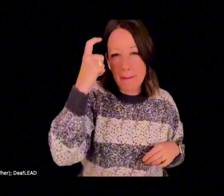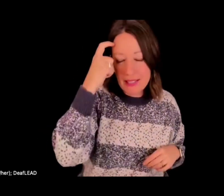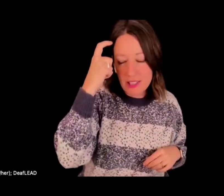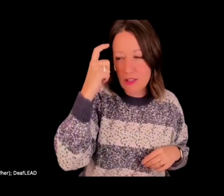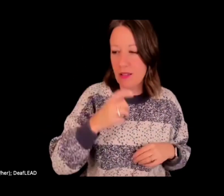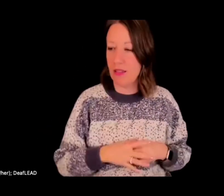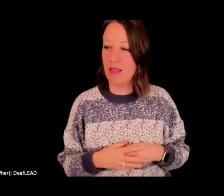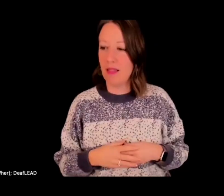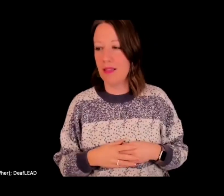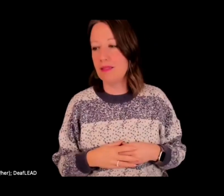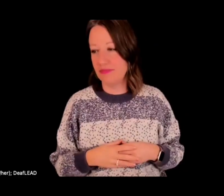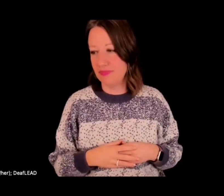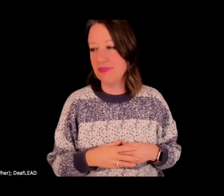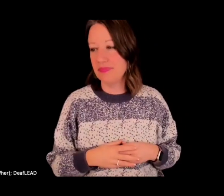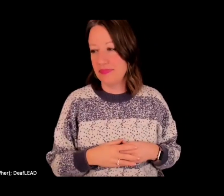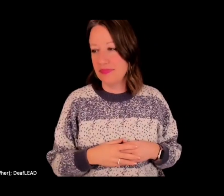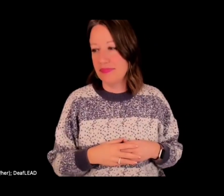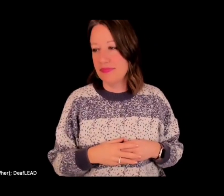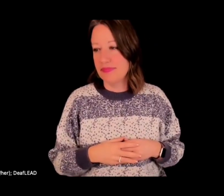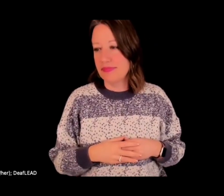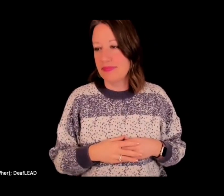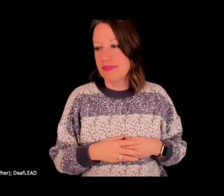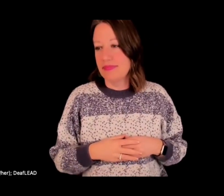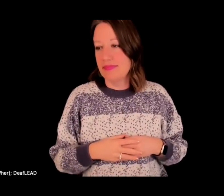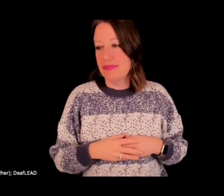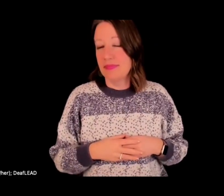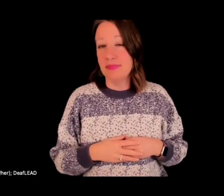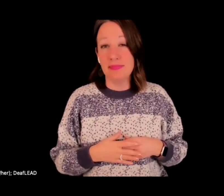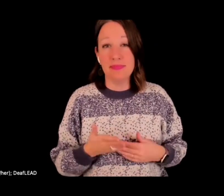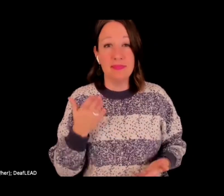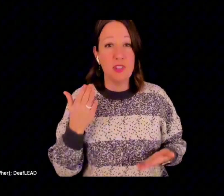What are you feeling physically, emotionally, mentally?